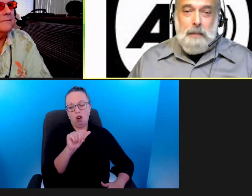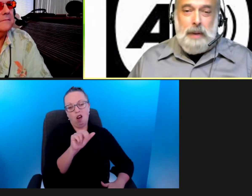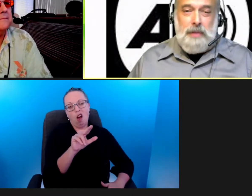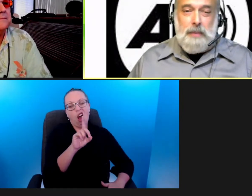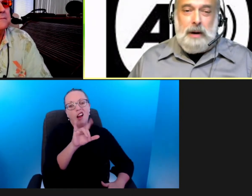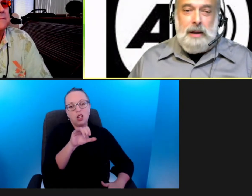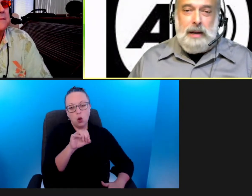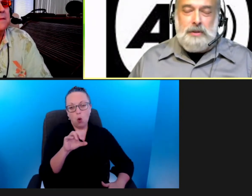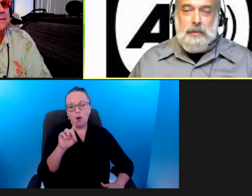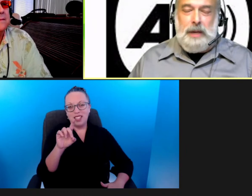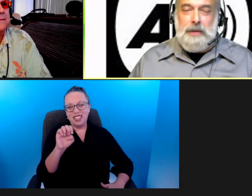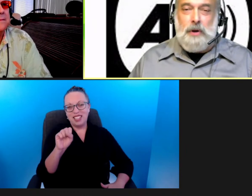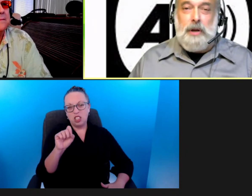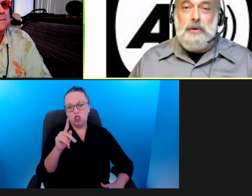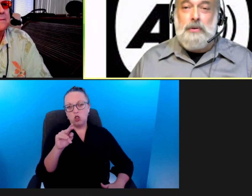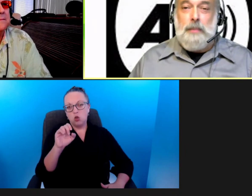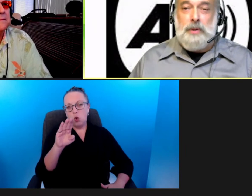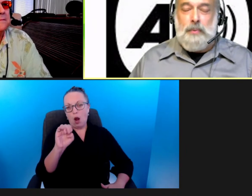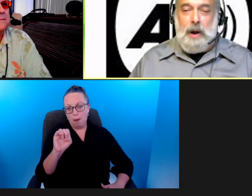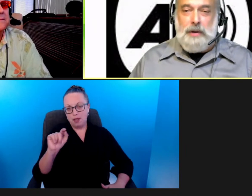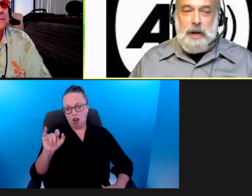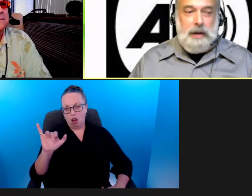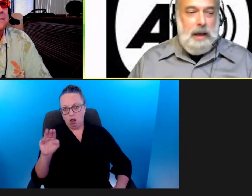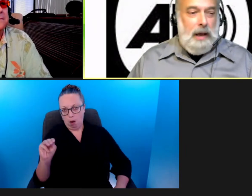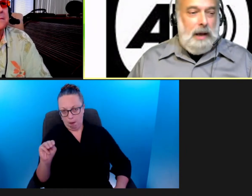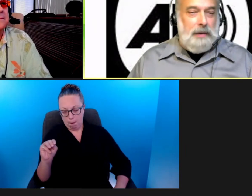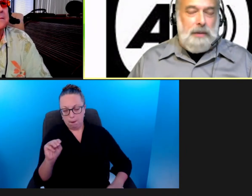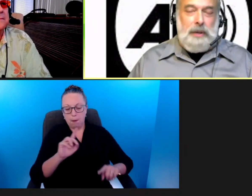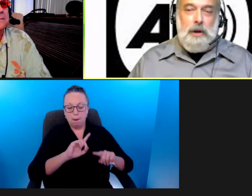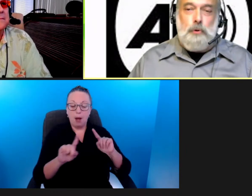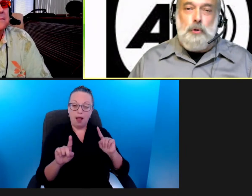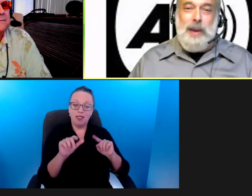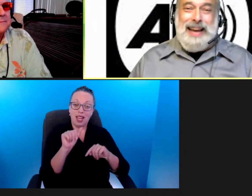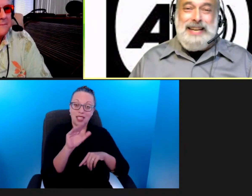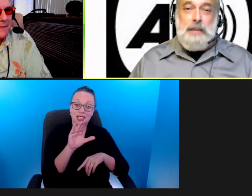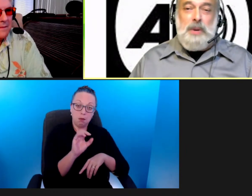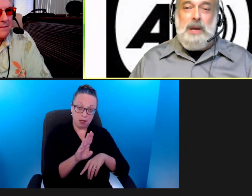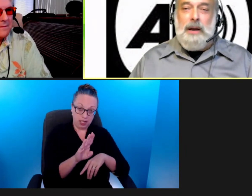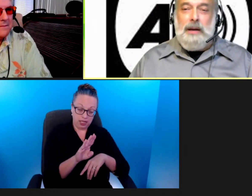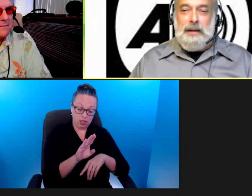audiodescribe.com. But the American Council of the Blind's Audio Description Project, simply go to